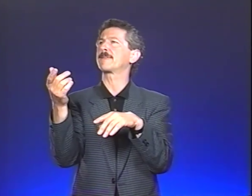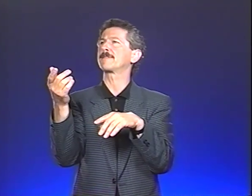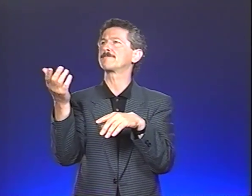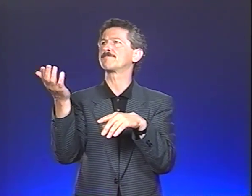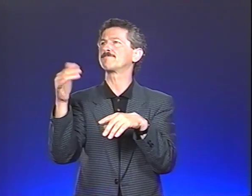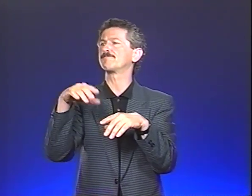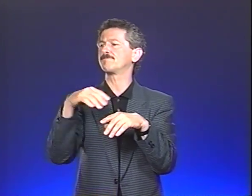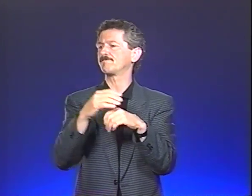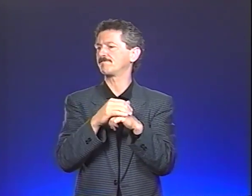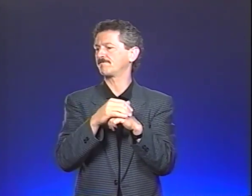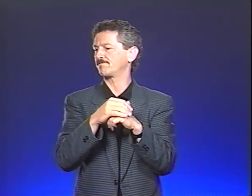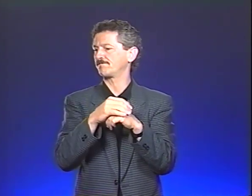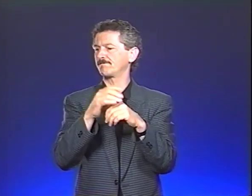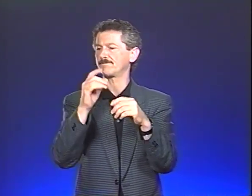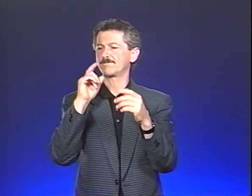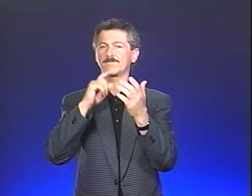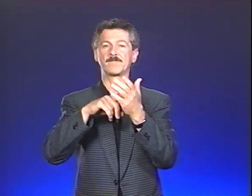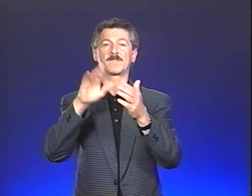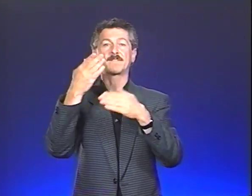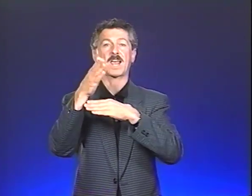of the other communication systems.